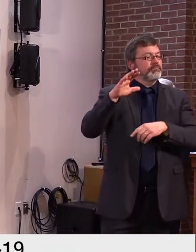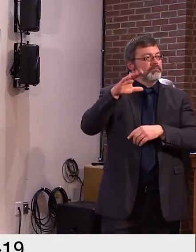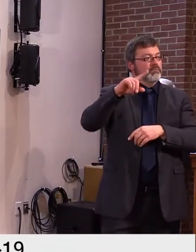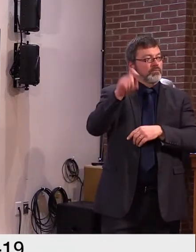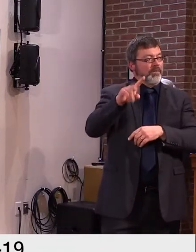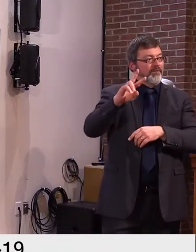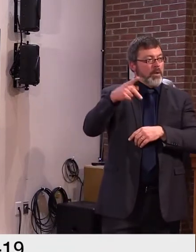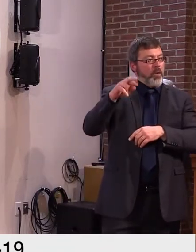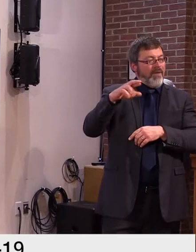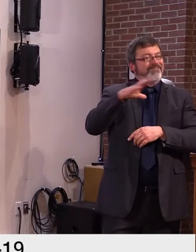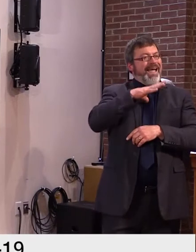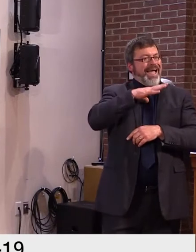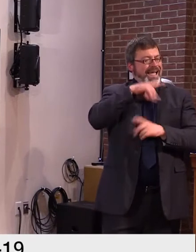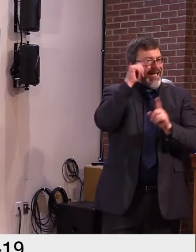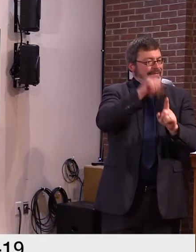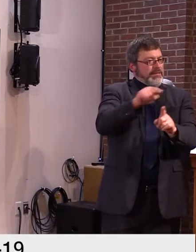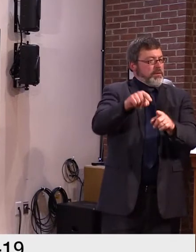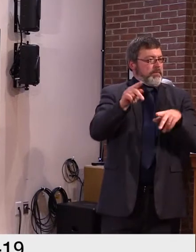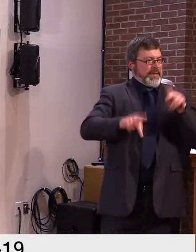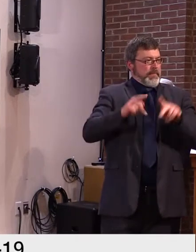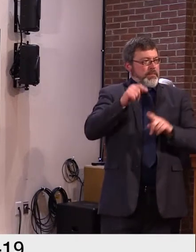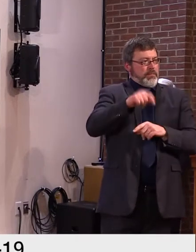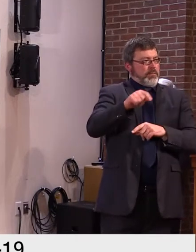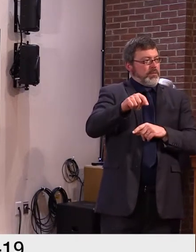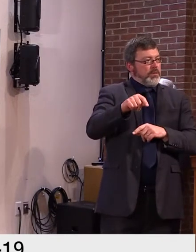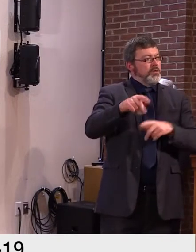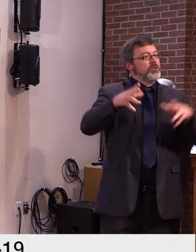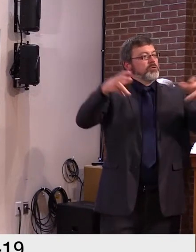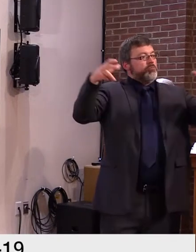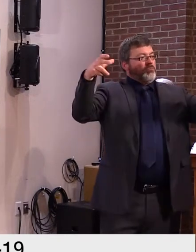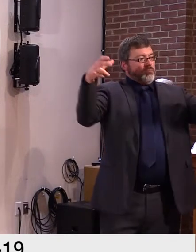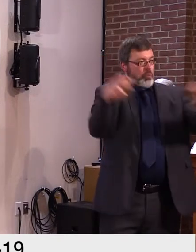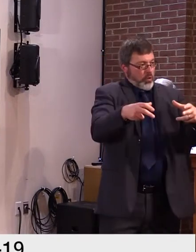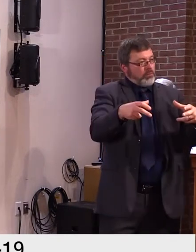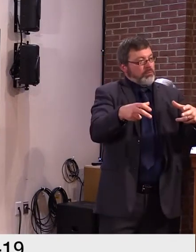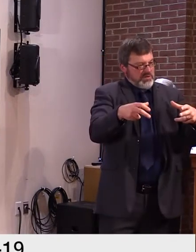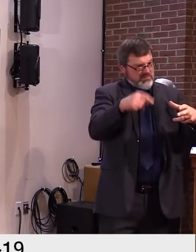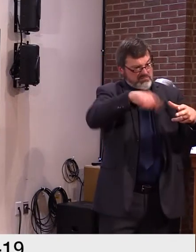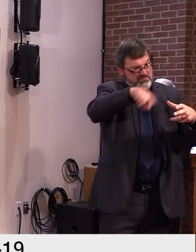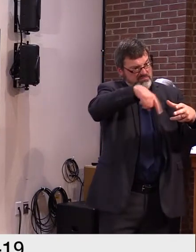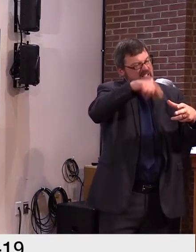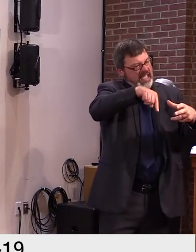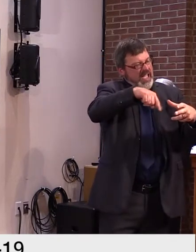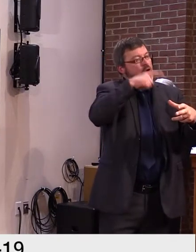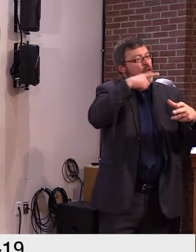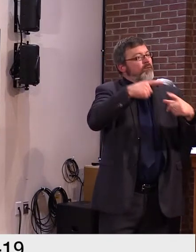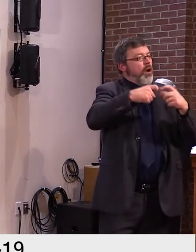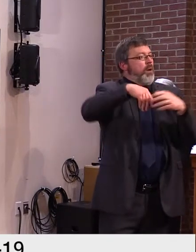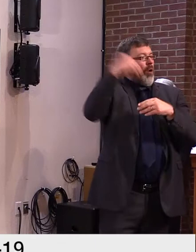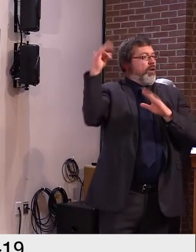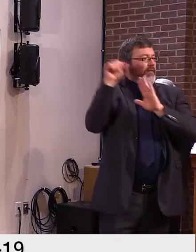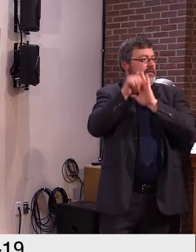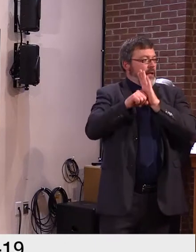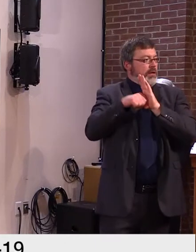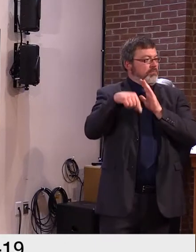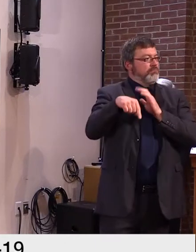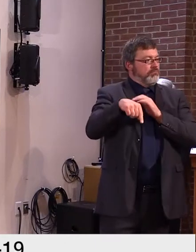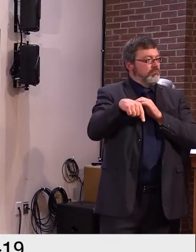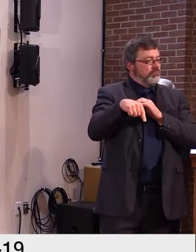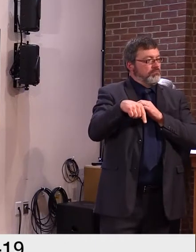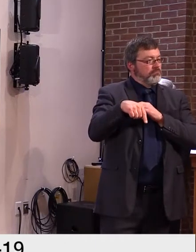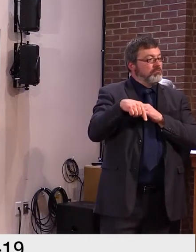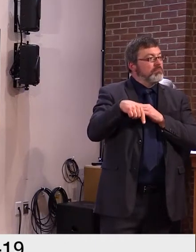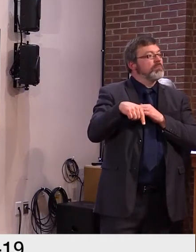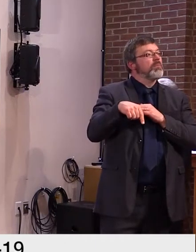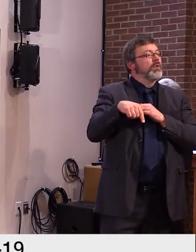out-of-state travel, given that workers are traveling to Vermont, whether from out of the country to work on farms, like in this case, or those